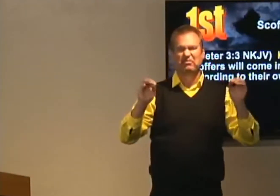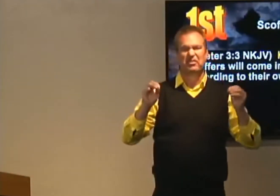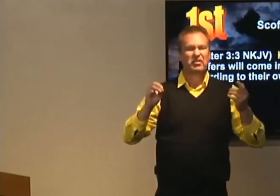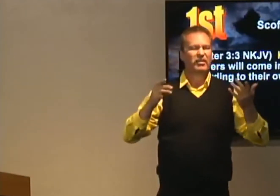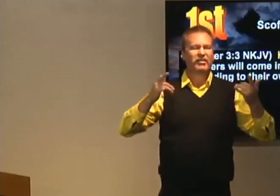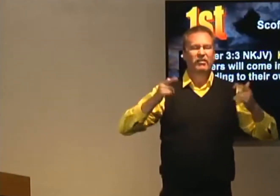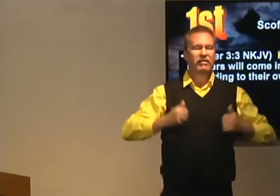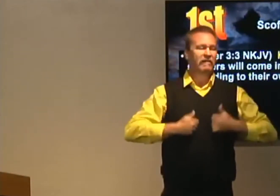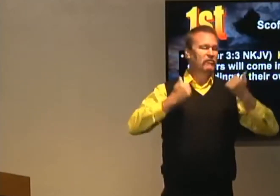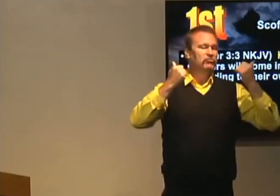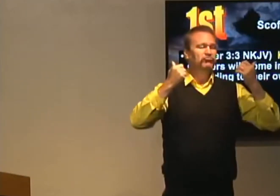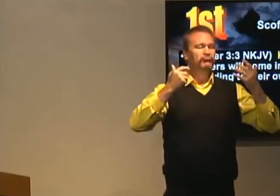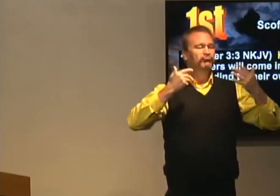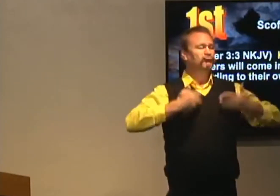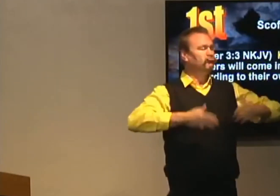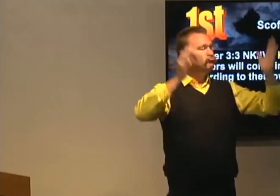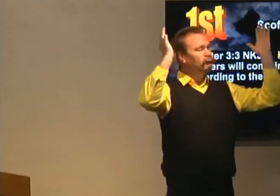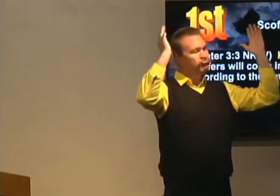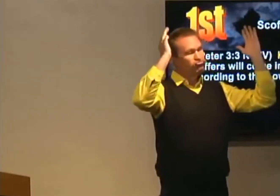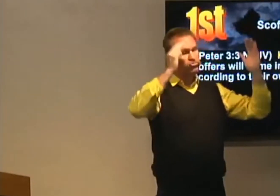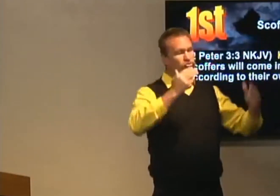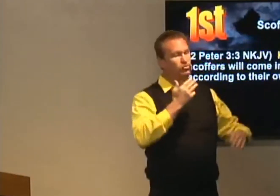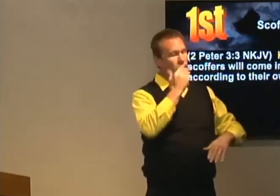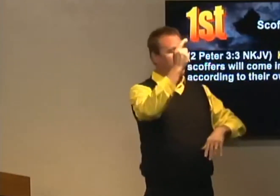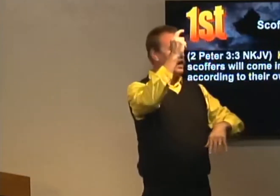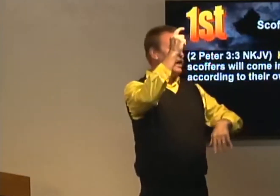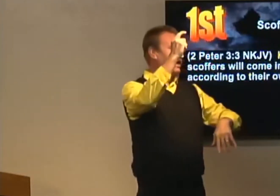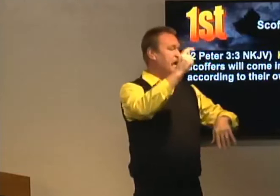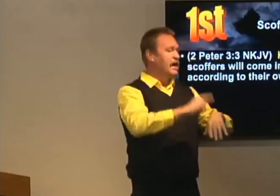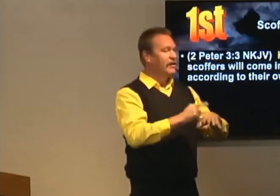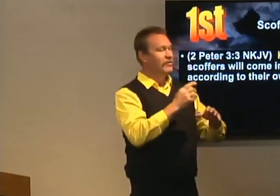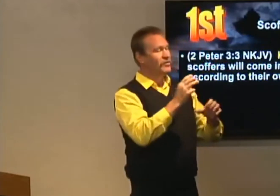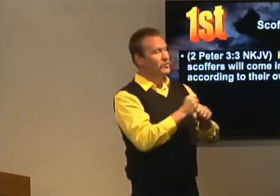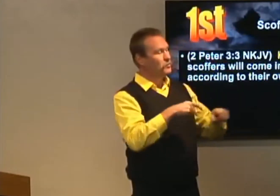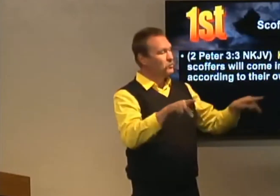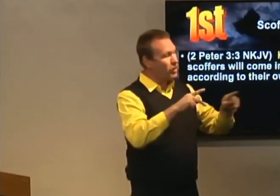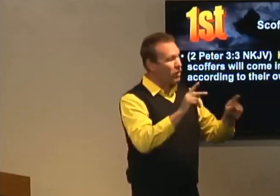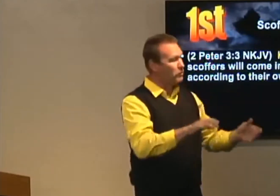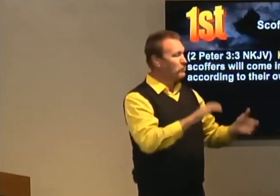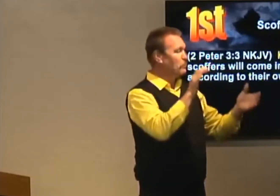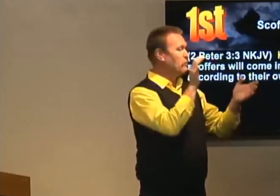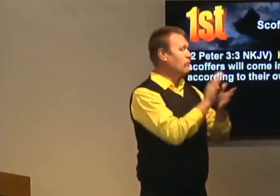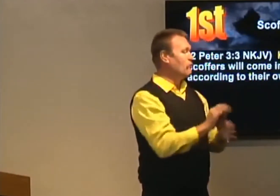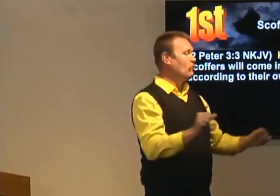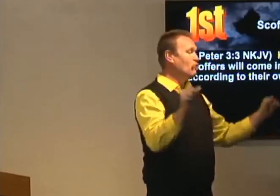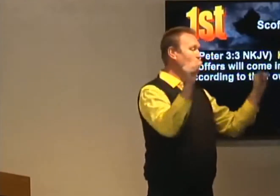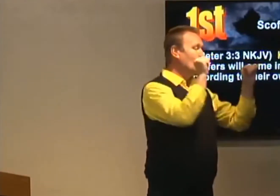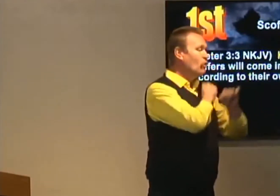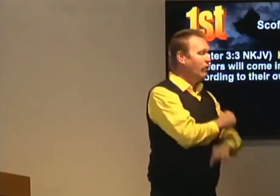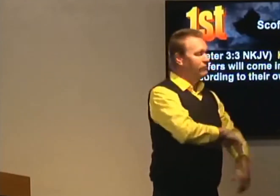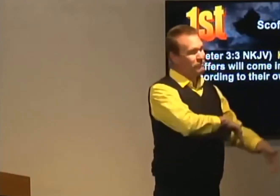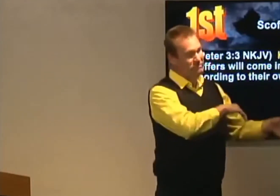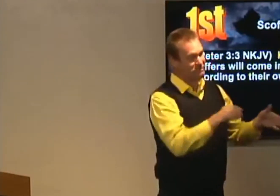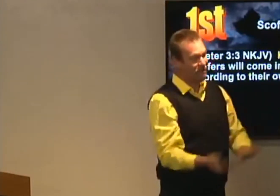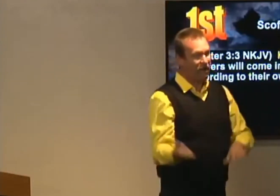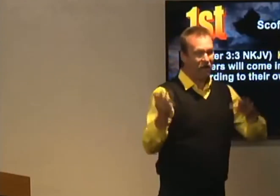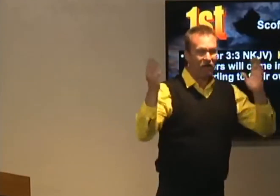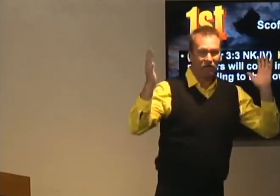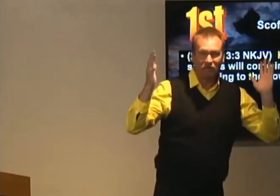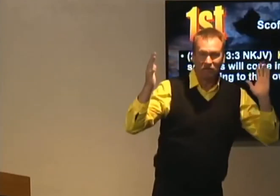coming again. You know, I've got a good life. I'm going to have a good time. I'm going to have a party. I'm going to get